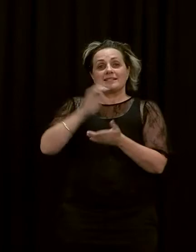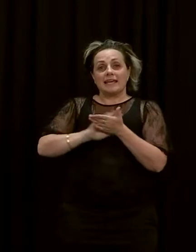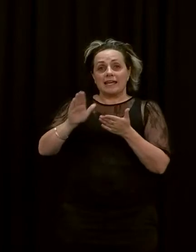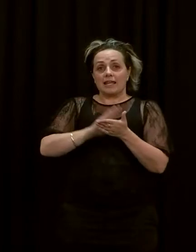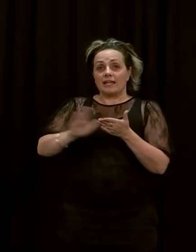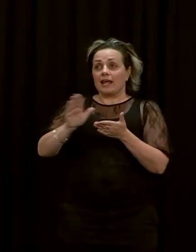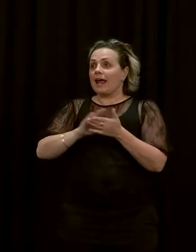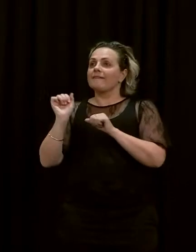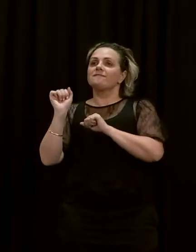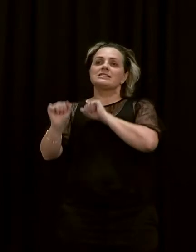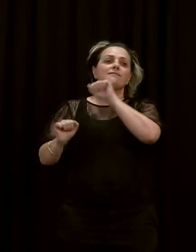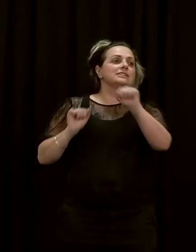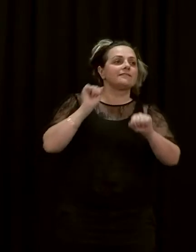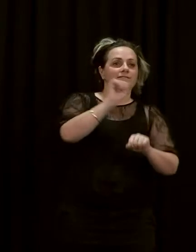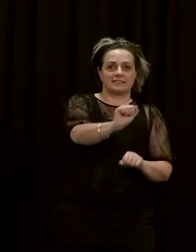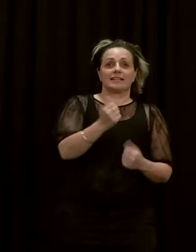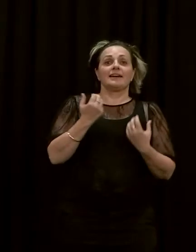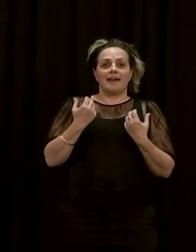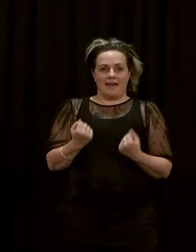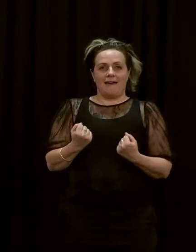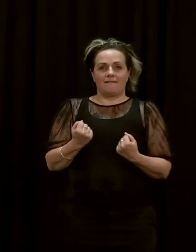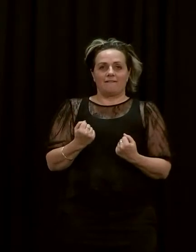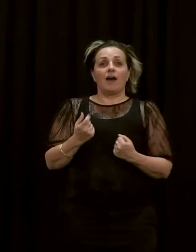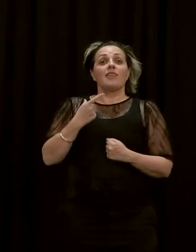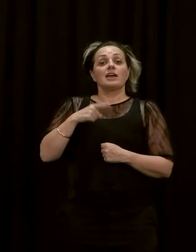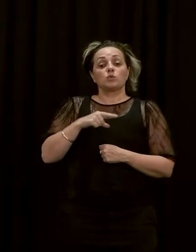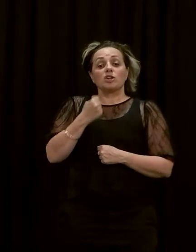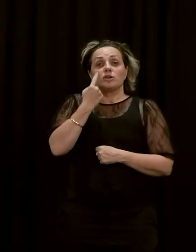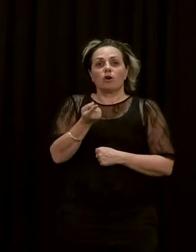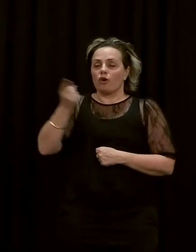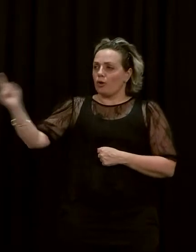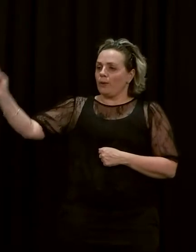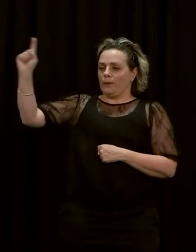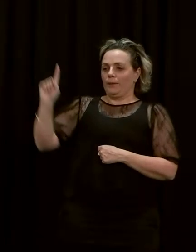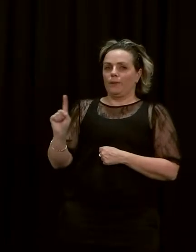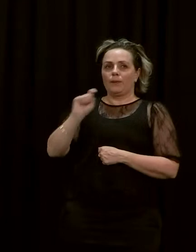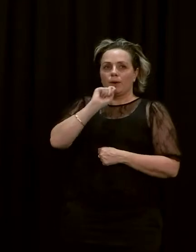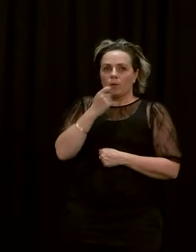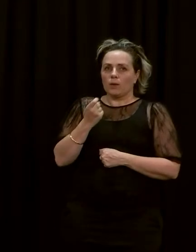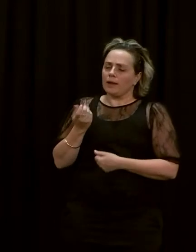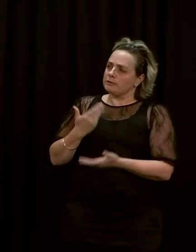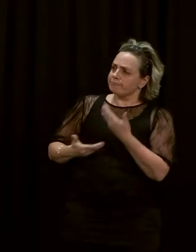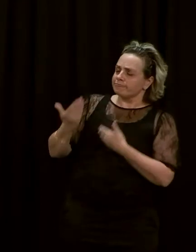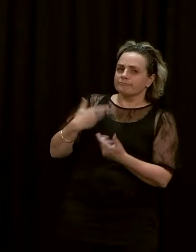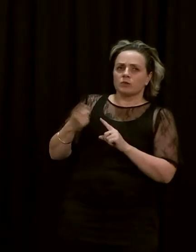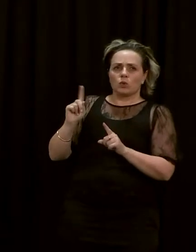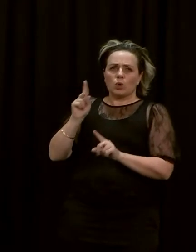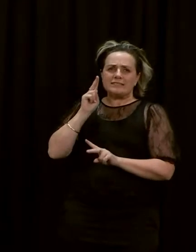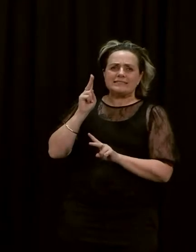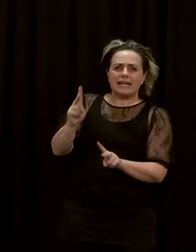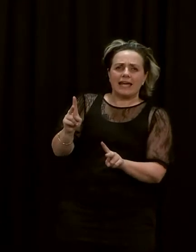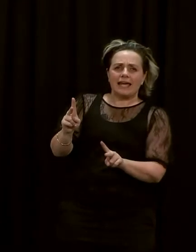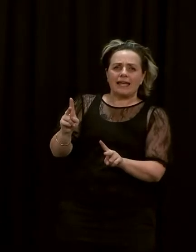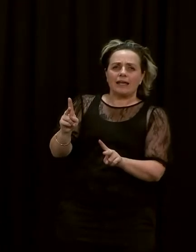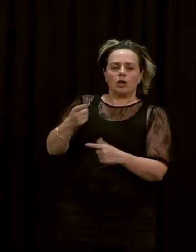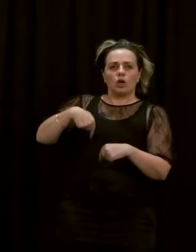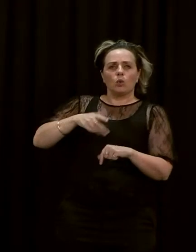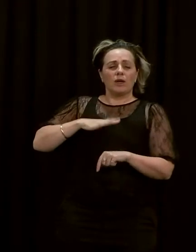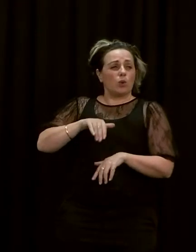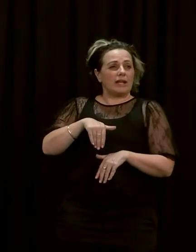the road, and that's one of the reasons I'd like to bring him here tomorrow, is to talk about some of what he's hearing and what work we're doing to overcome that. We need to